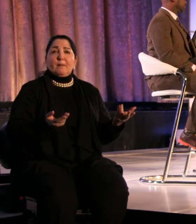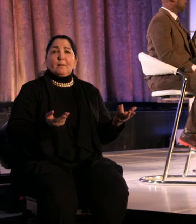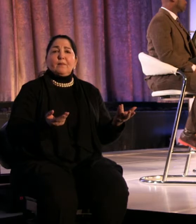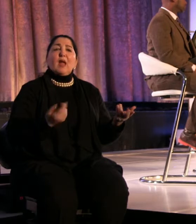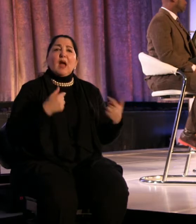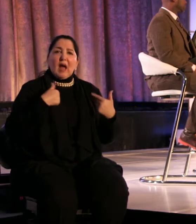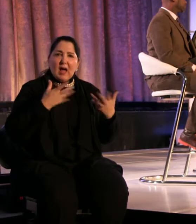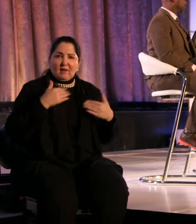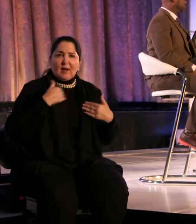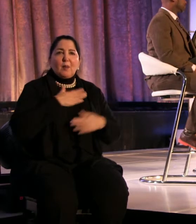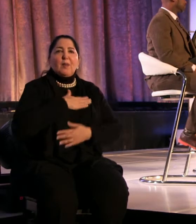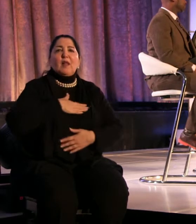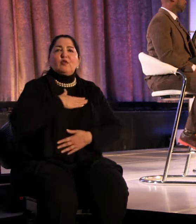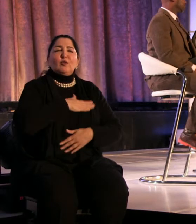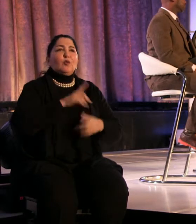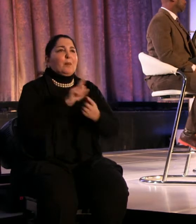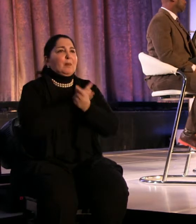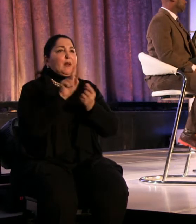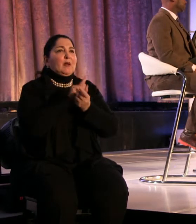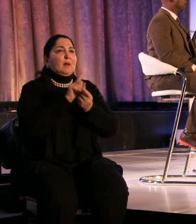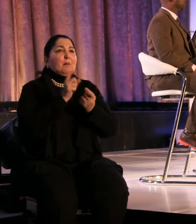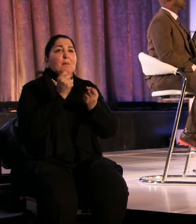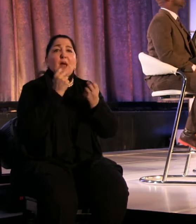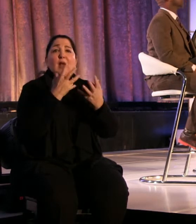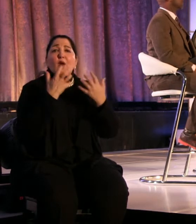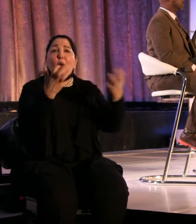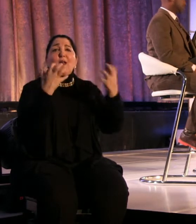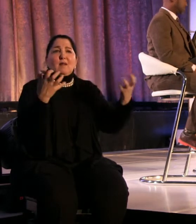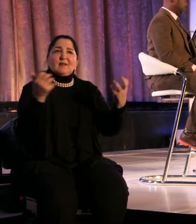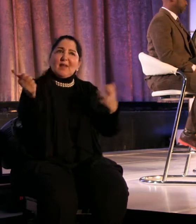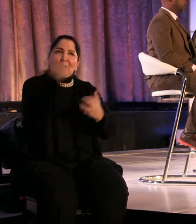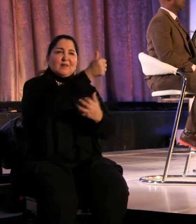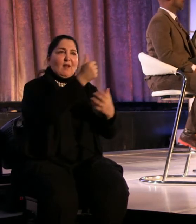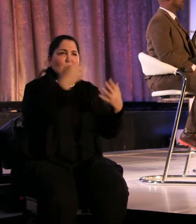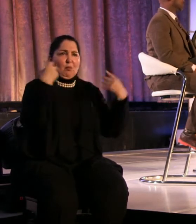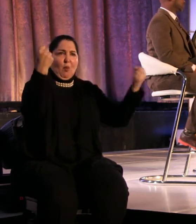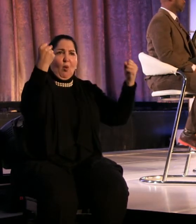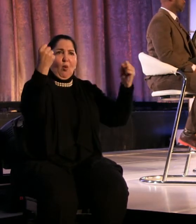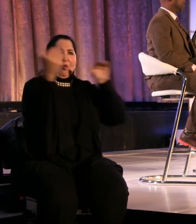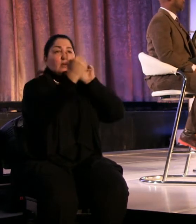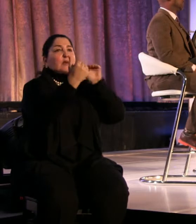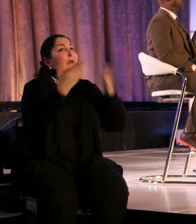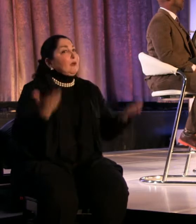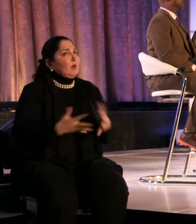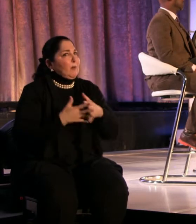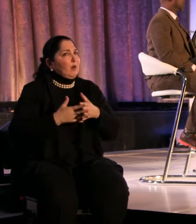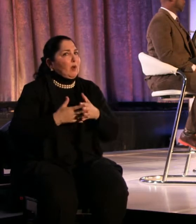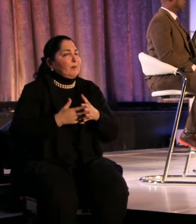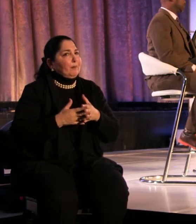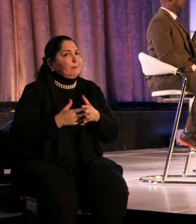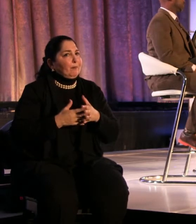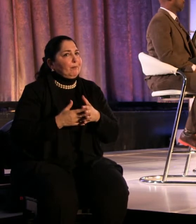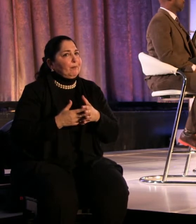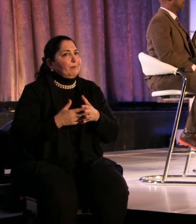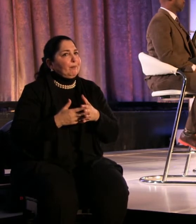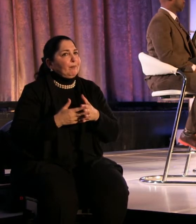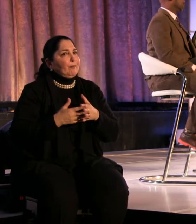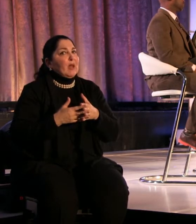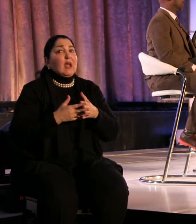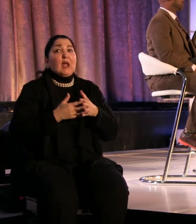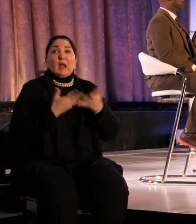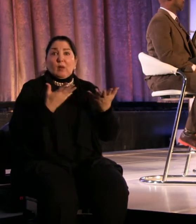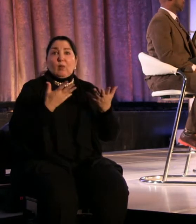I've had the pleasure of meeting a lot of bold audiences. Yeah. In America, in groups of card-carrying